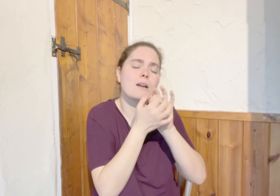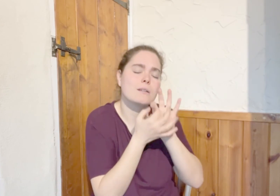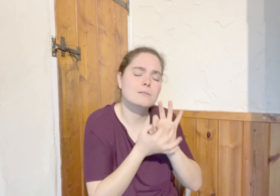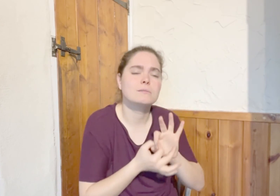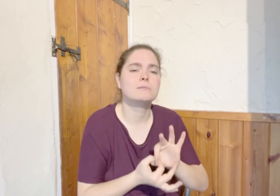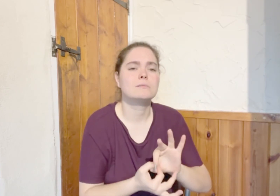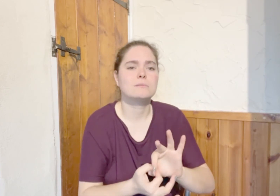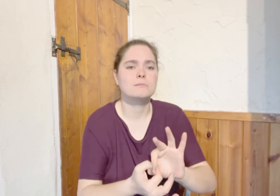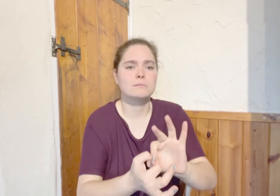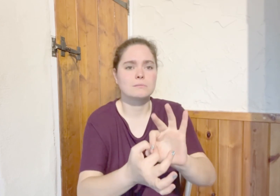be accompanied with a friend.